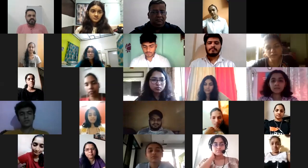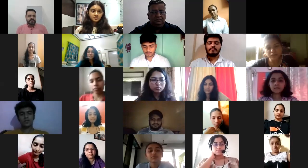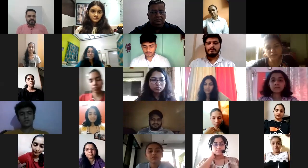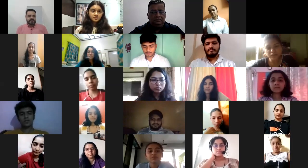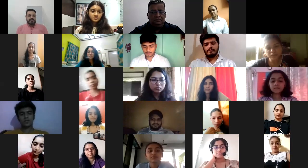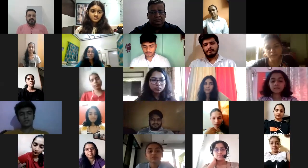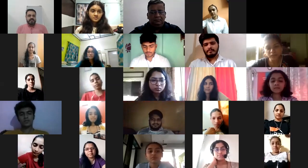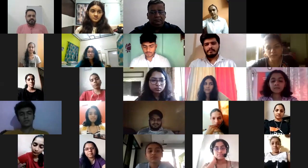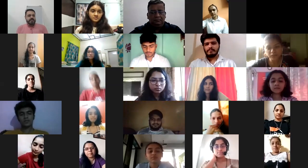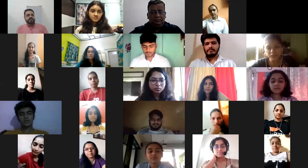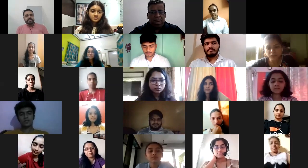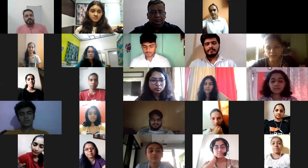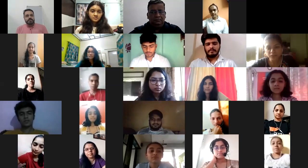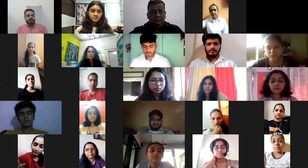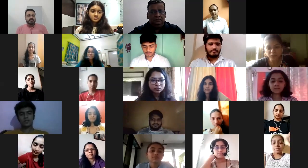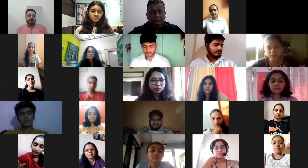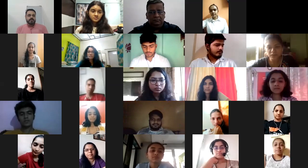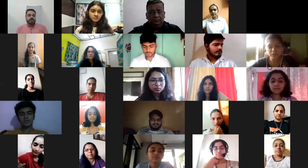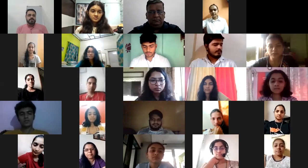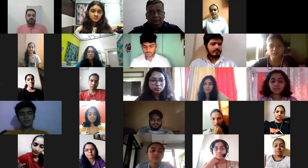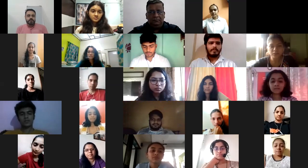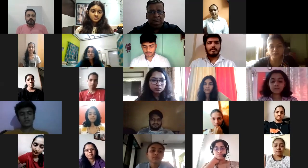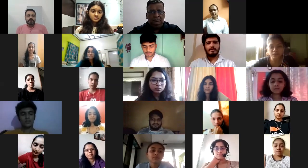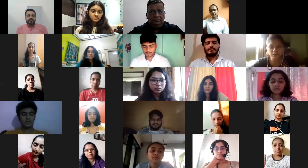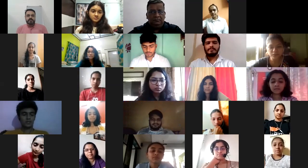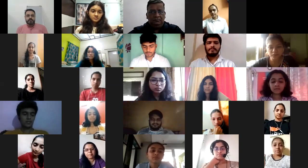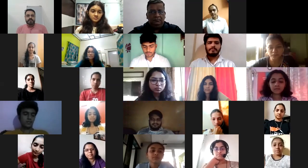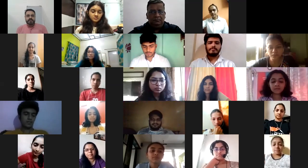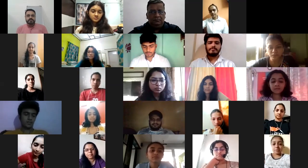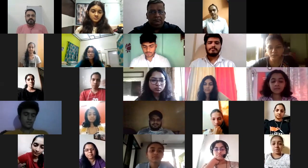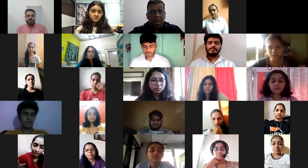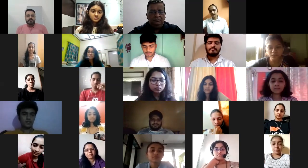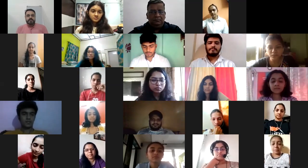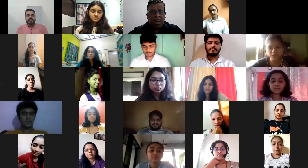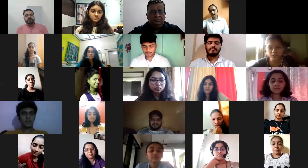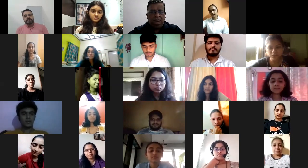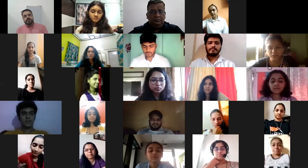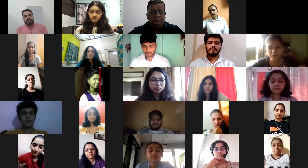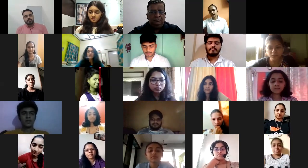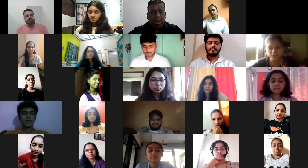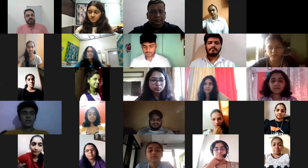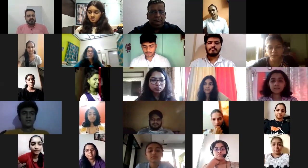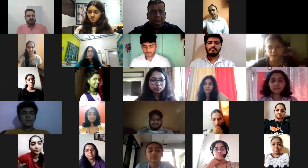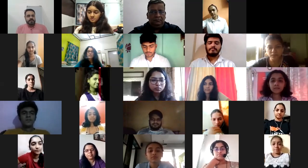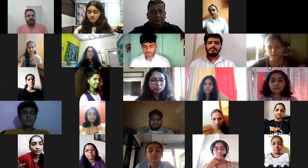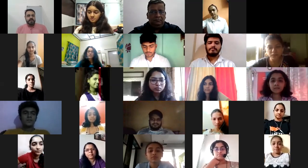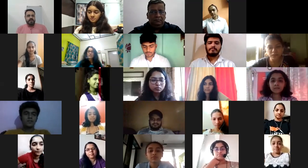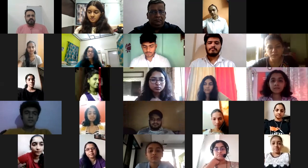years. I mean, every year you come across a new word, a new term. So it evolves over the years. Why